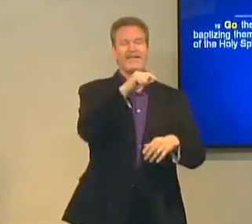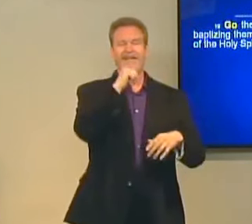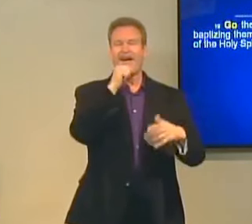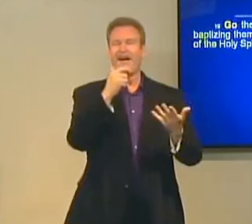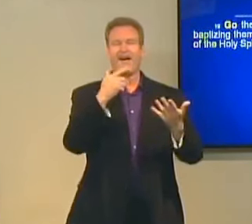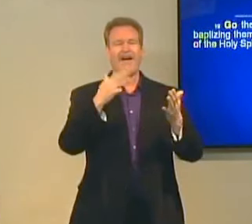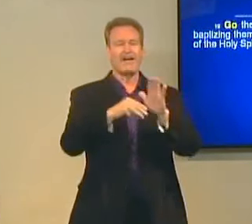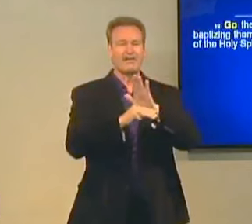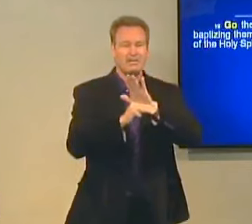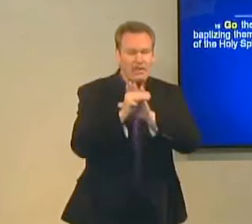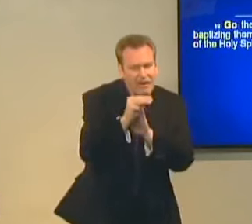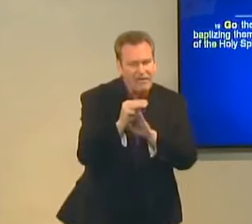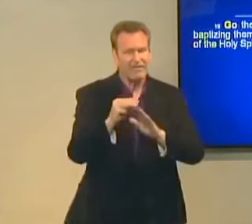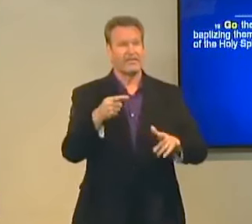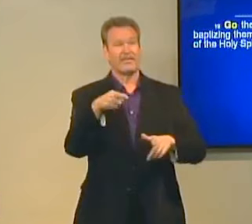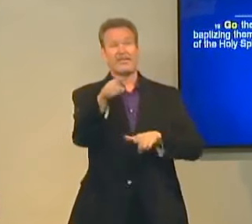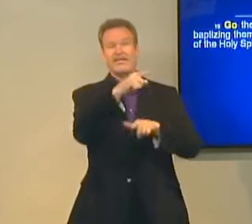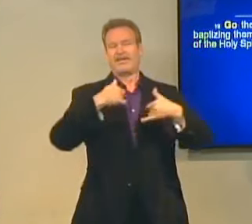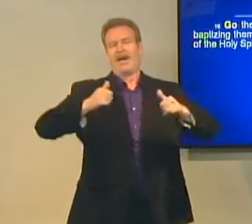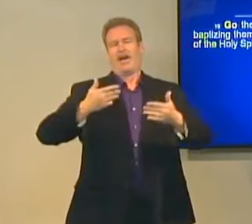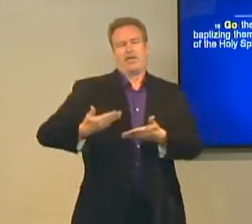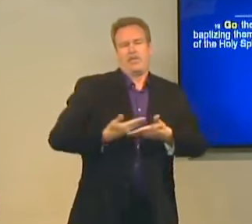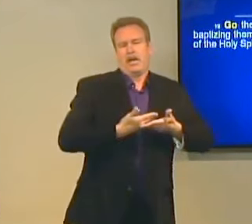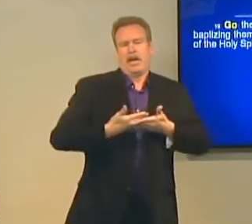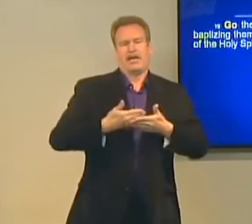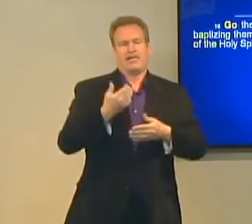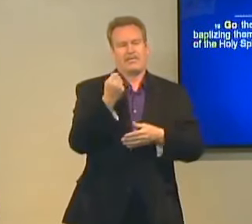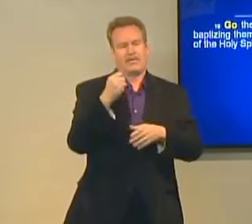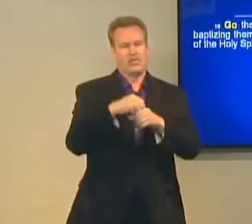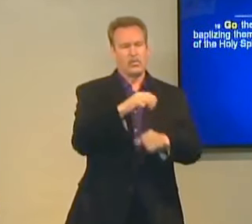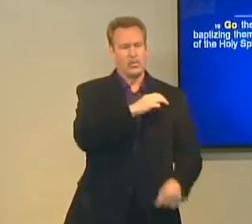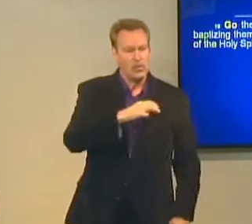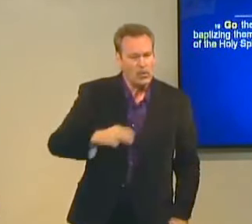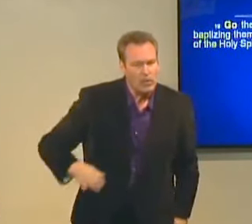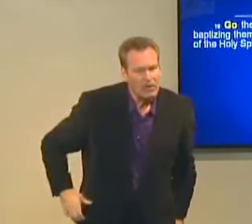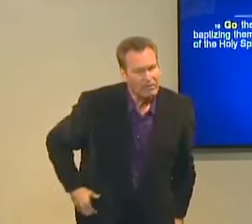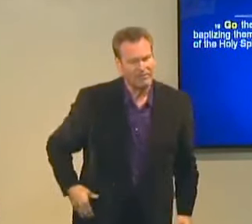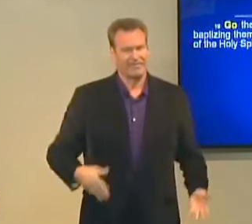sometimes people are not growing with the Lord there's not a lot of maturity maybe you're still a baby in Christ